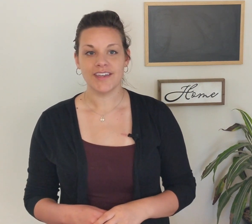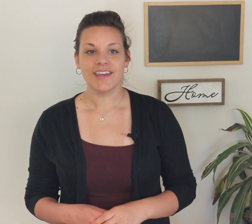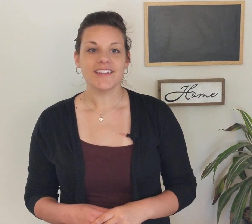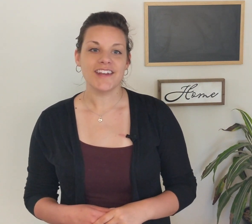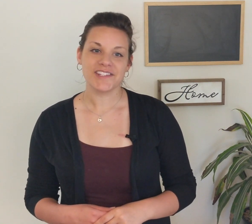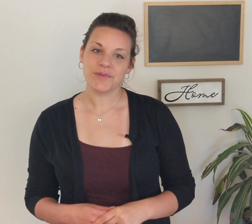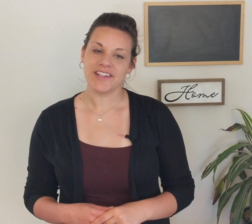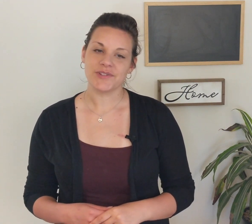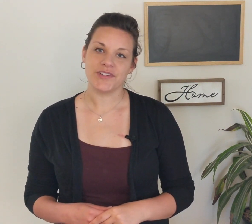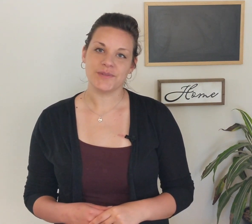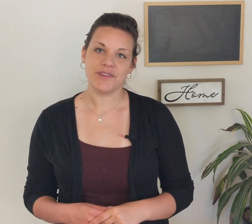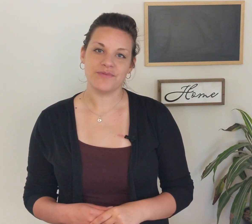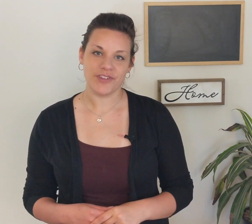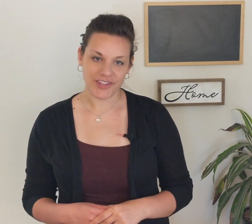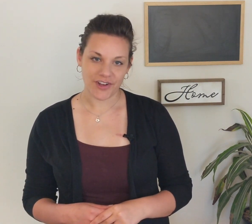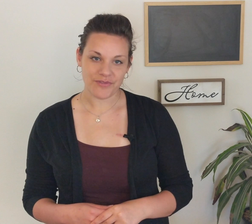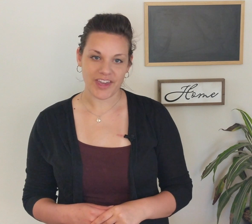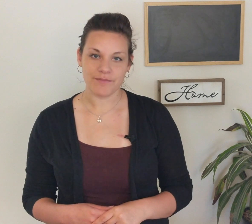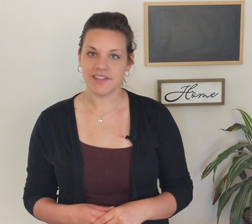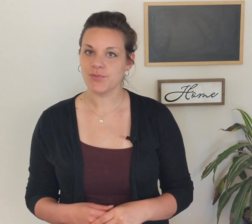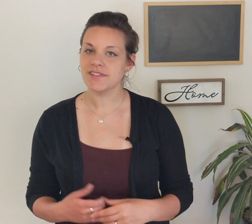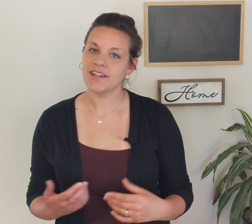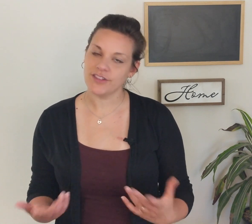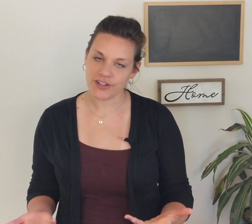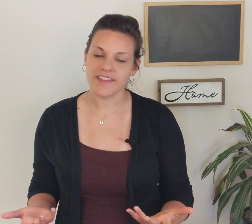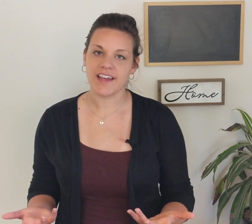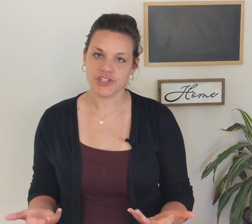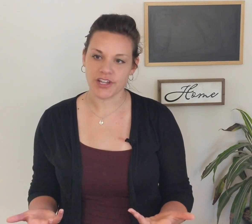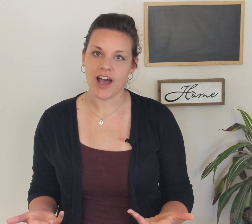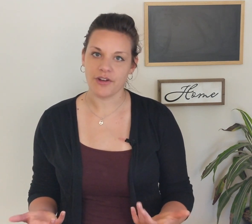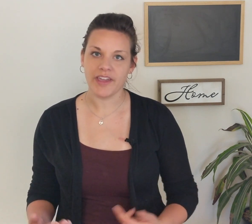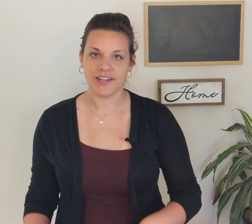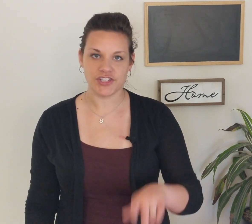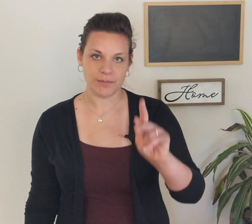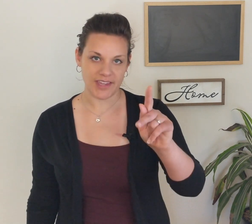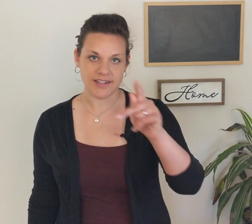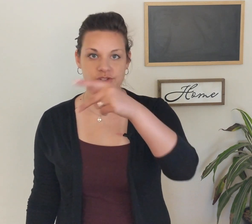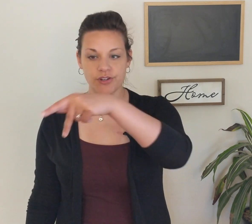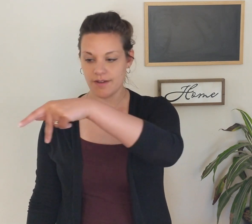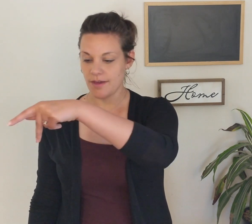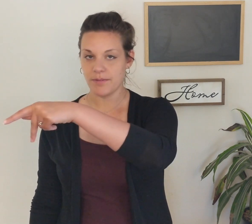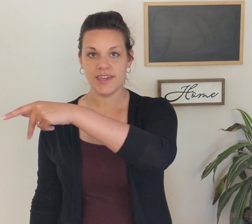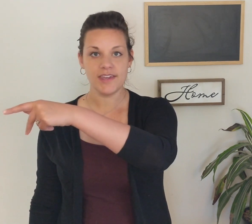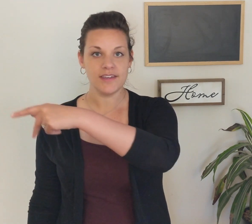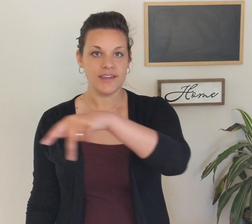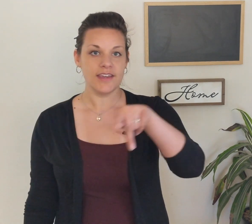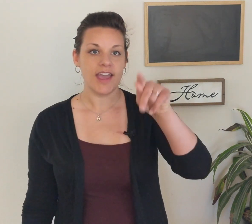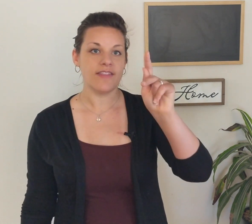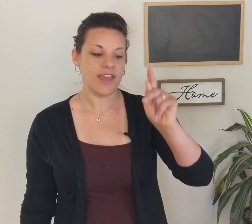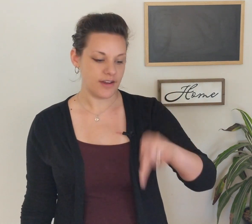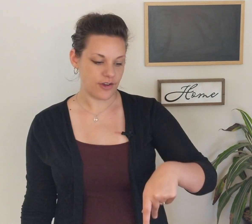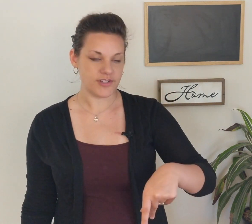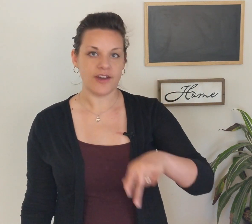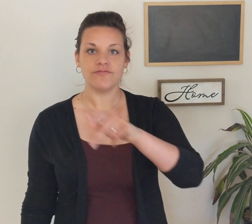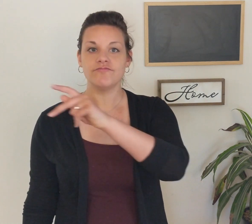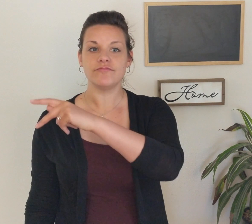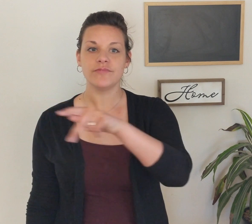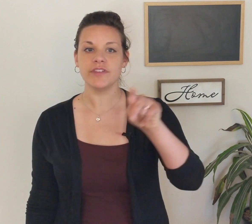The next one is going to be Philadelphia. This one's gonna look like that Chicago hand shape again. So you're gonna have that P and then go down.